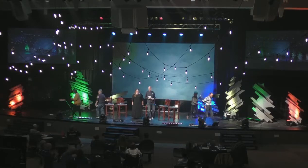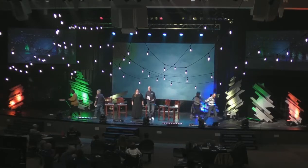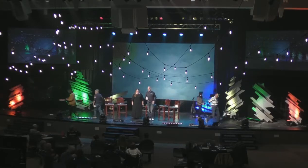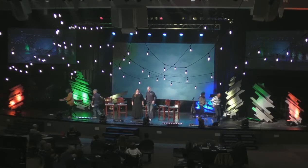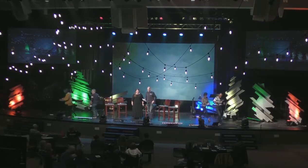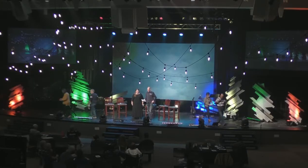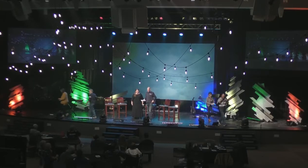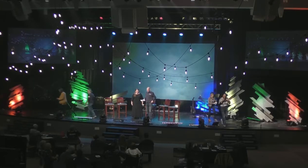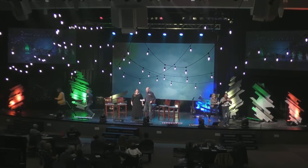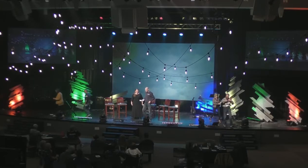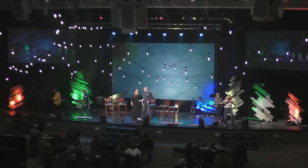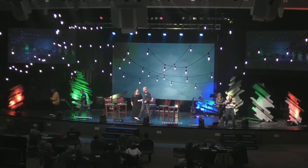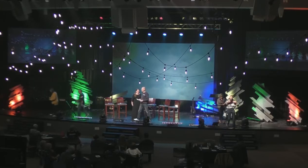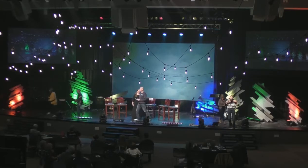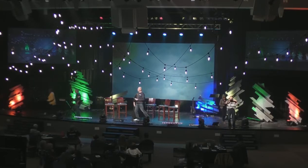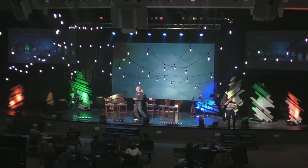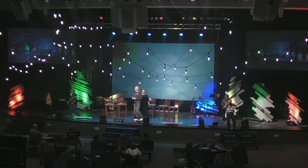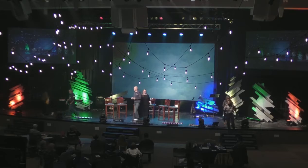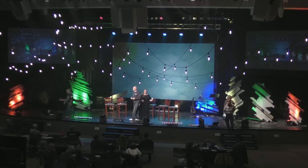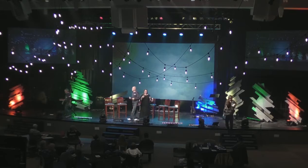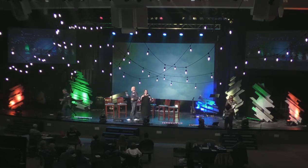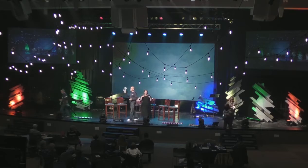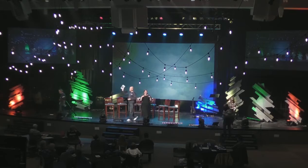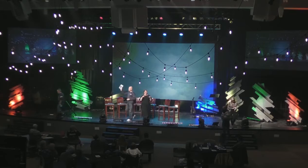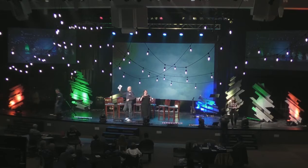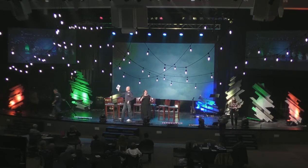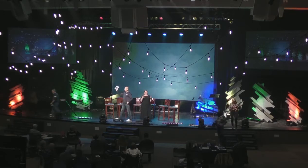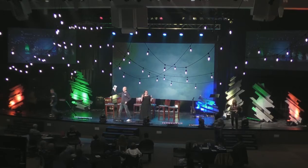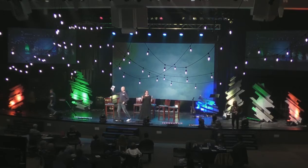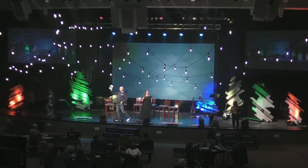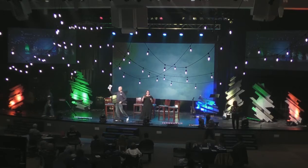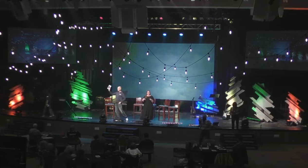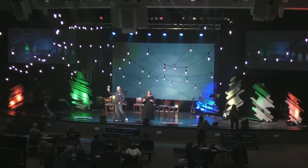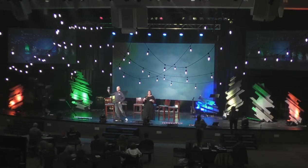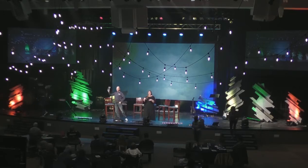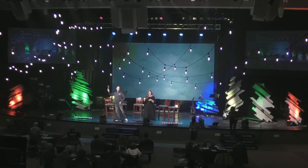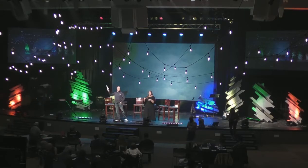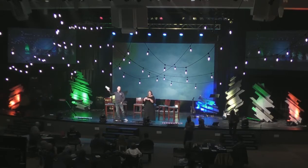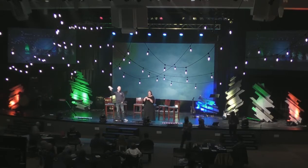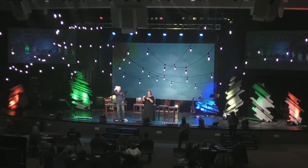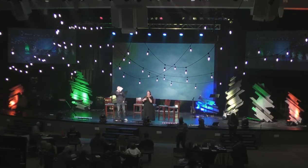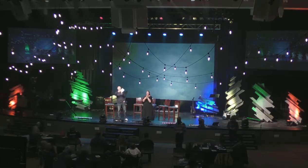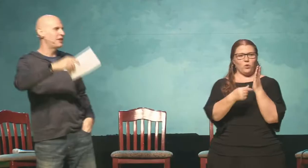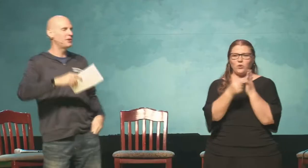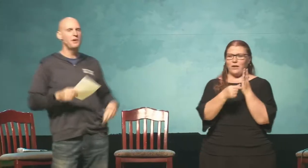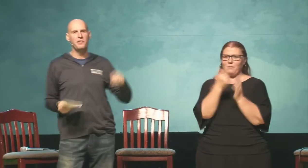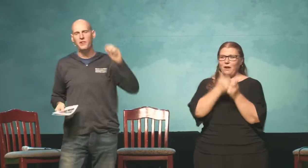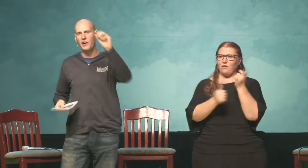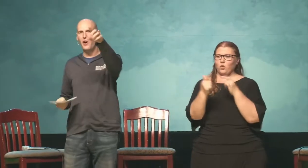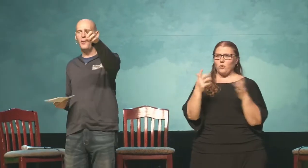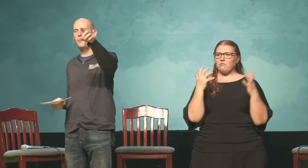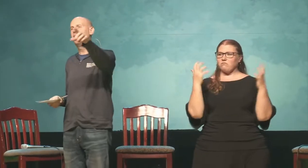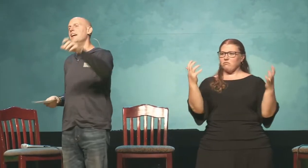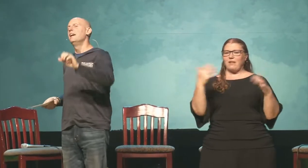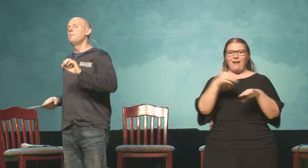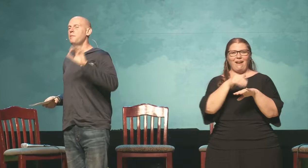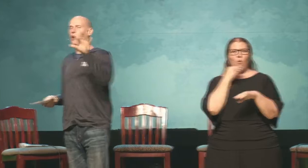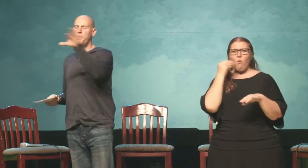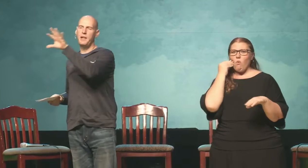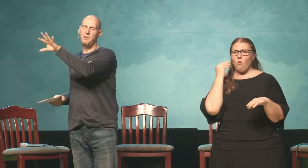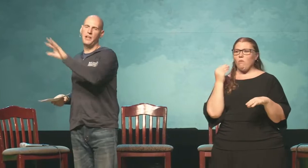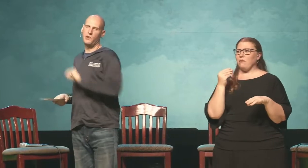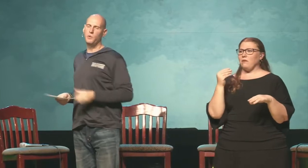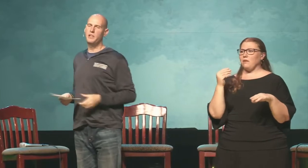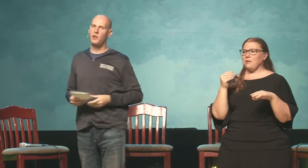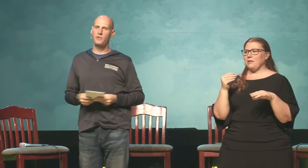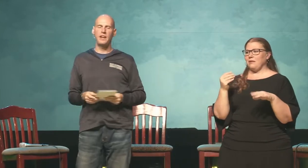All right, as they find their seats, do me a favor and pull out your program for me real quick. Everybody all across the auditorium, if you're at home, maybe open